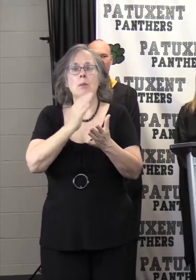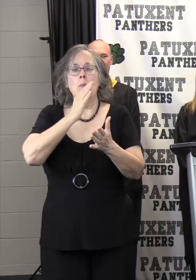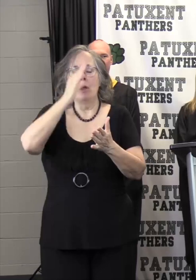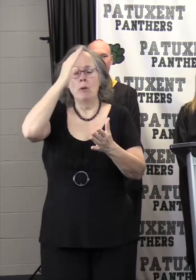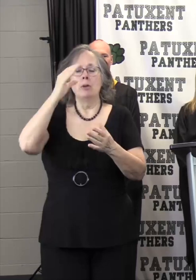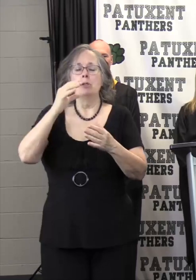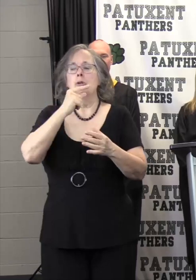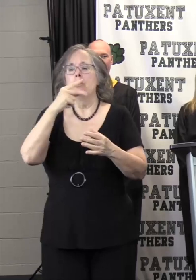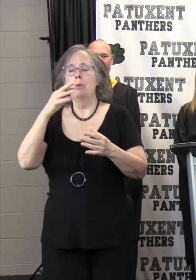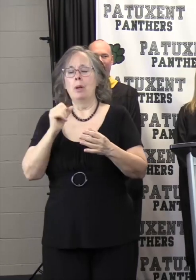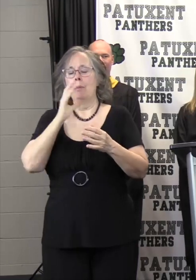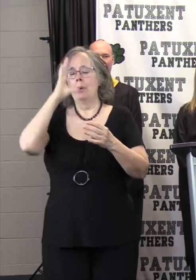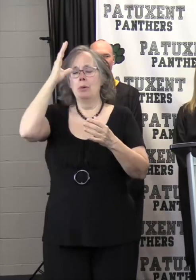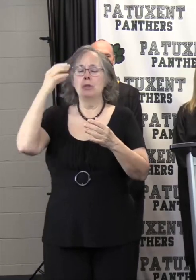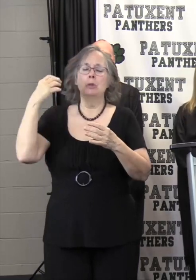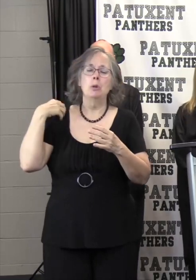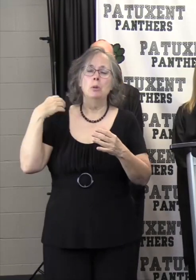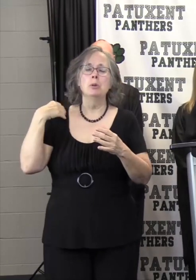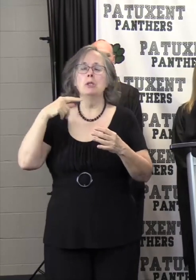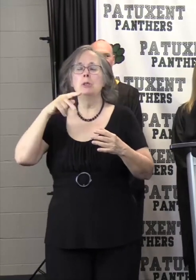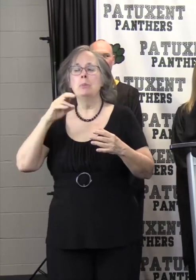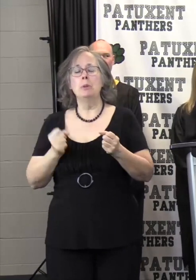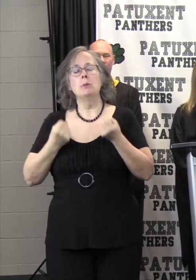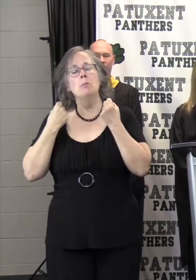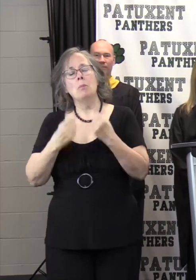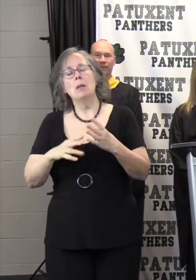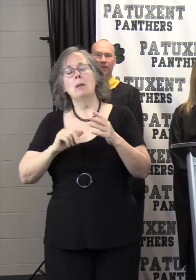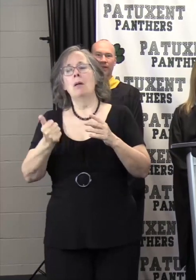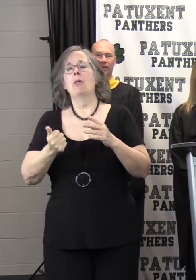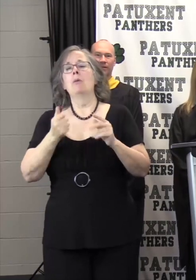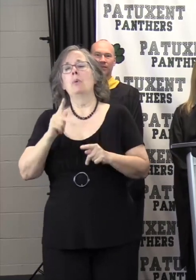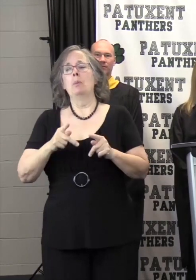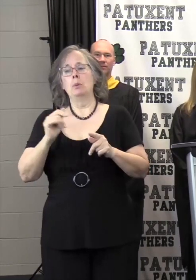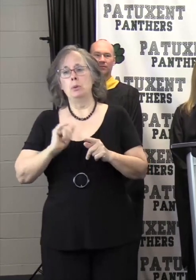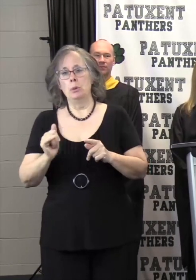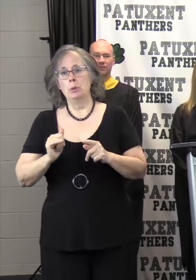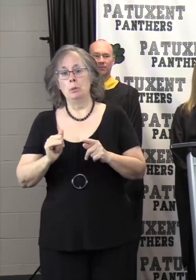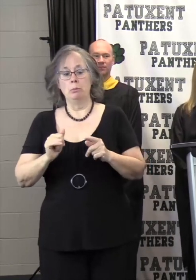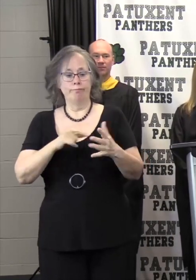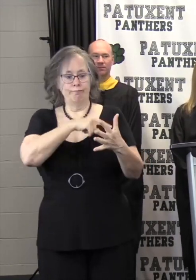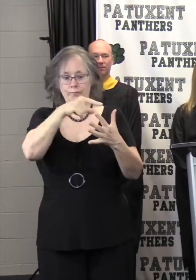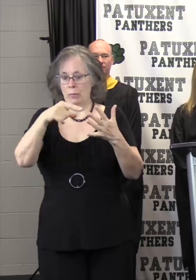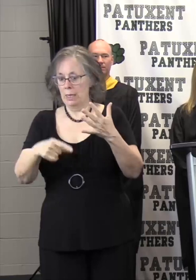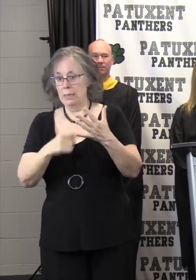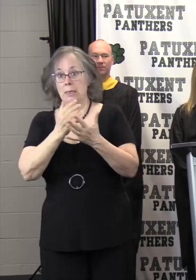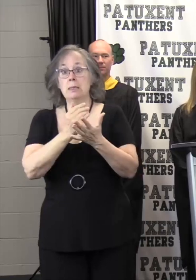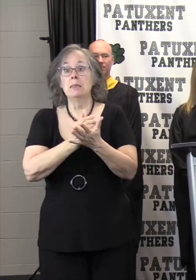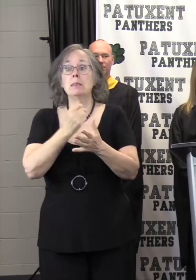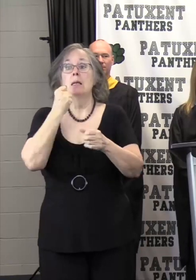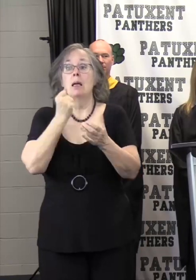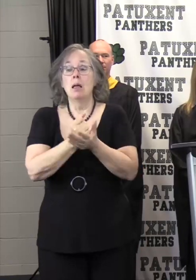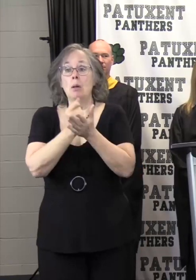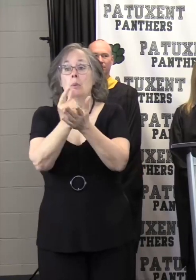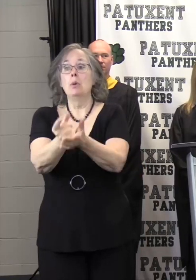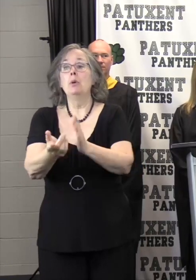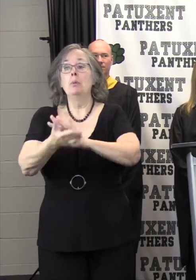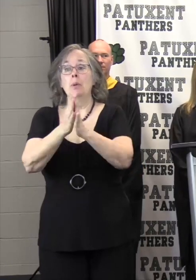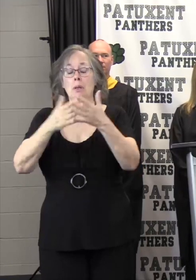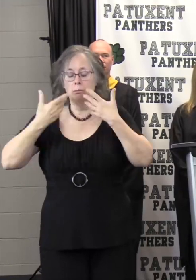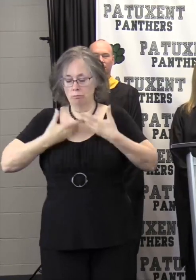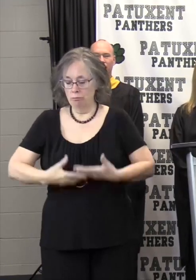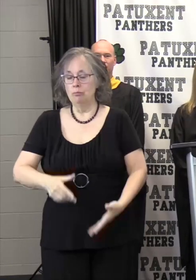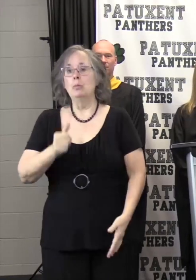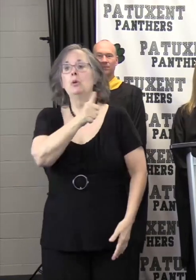grandparents, coaches, peers, and many others. These lessons have helped make you who you are. In the